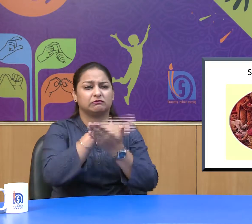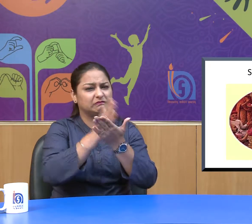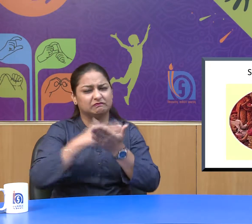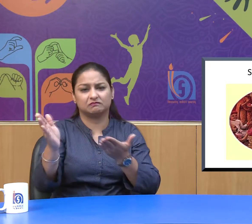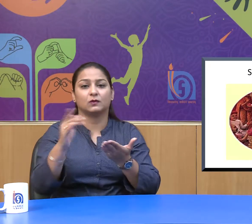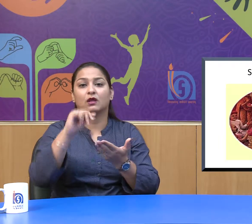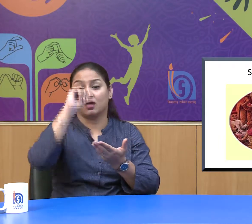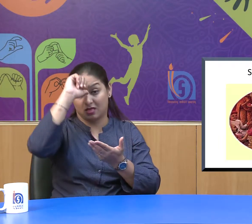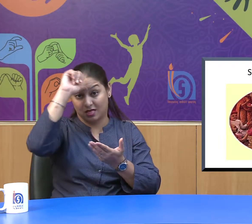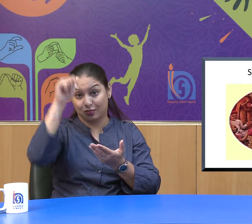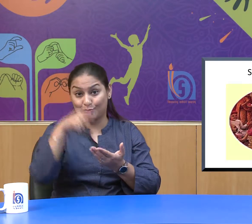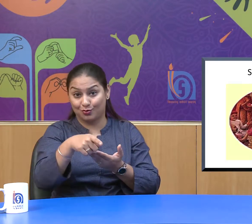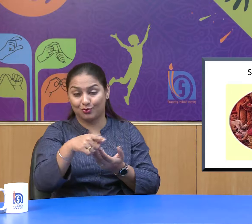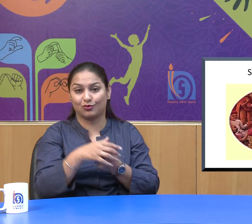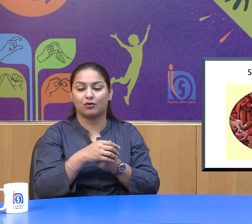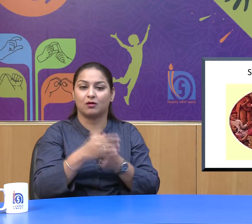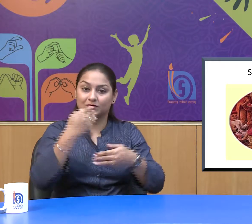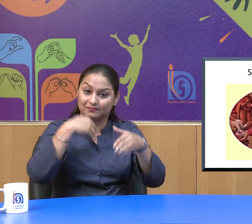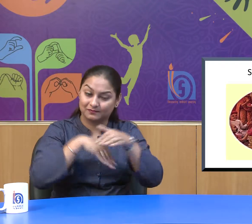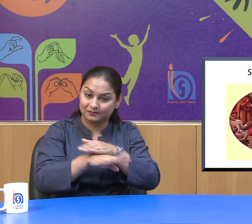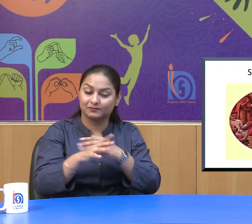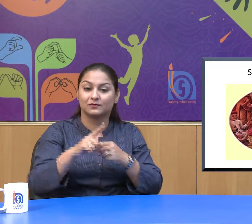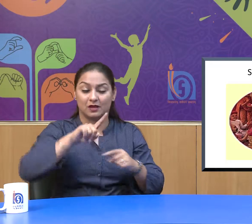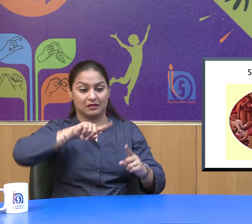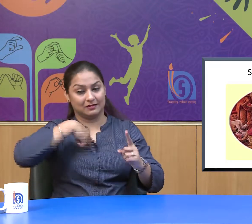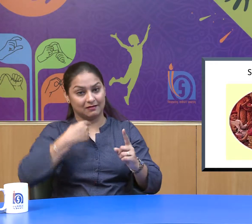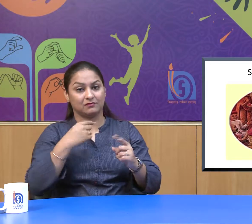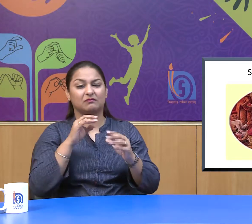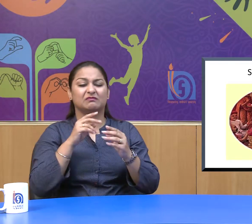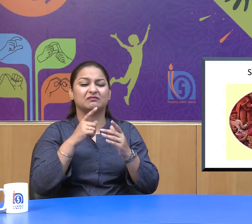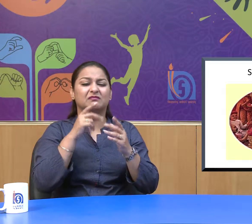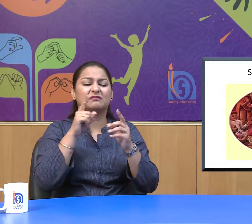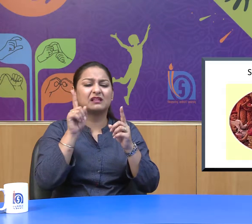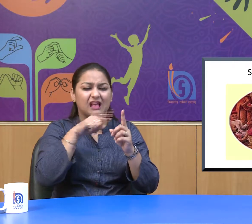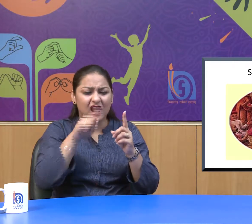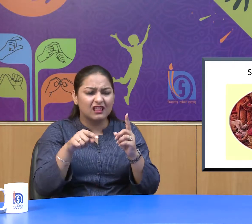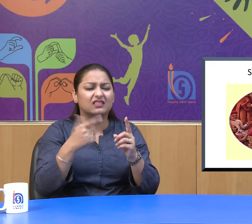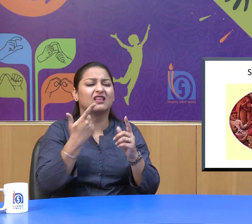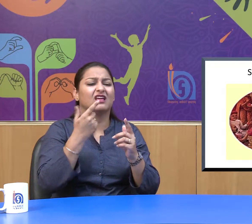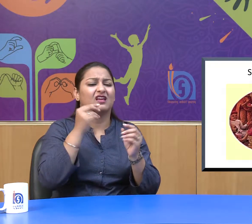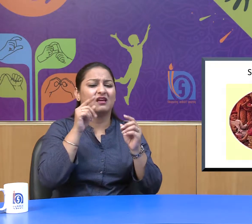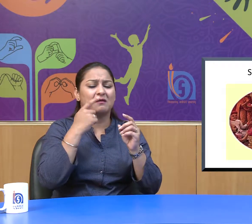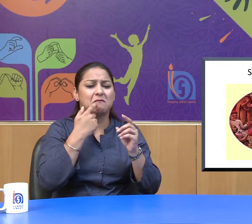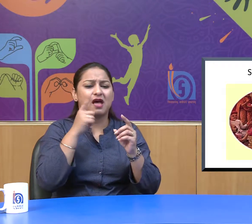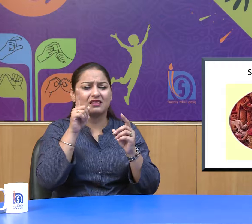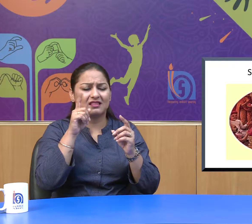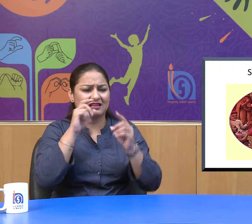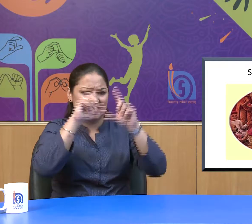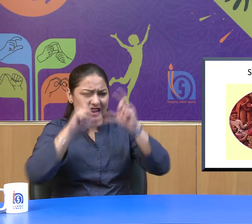Hindu religion of its evil customs and practices. He wanted people